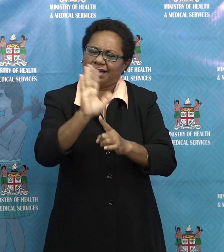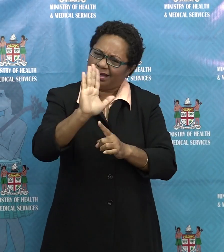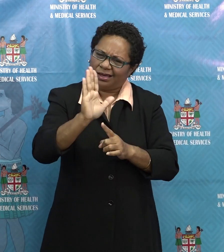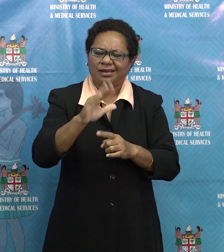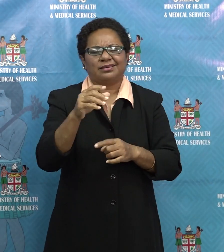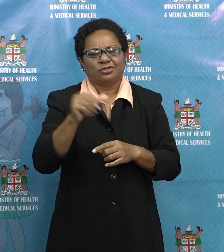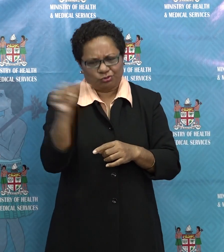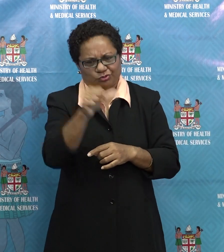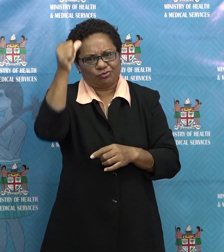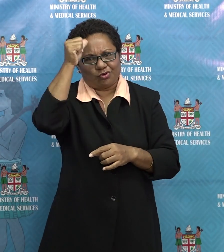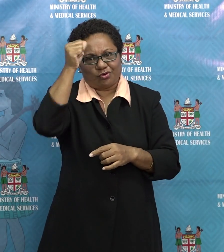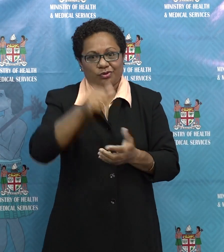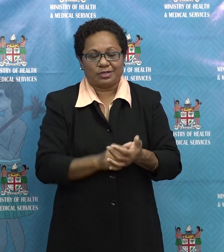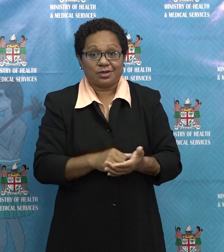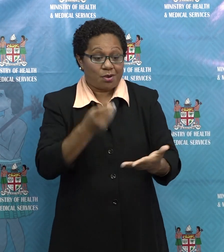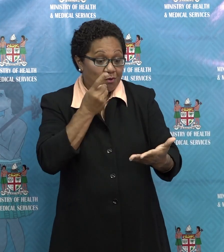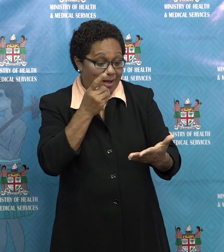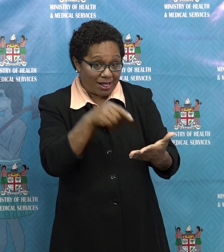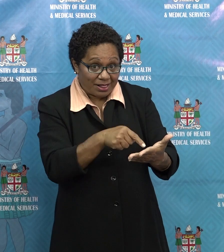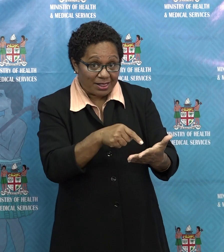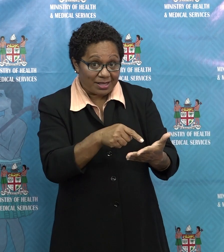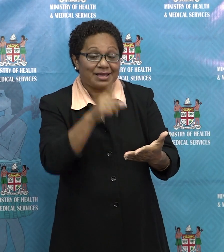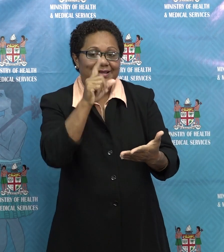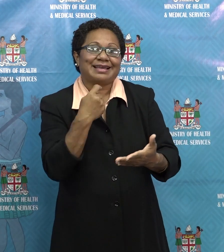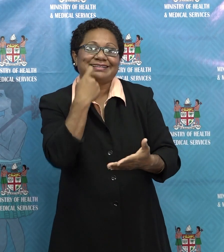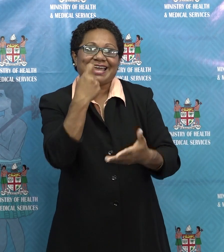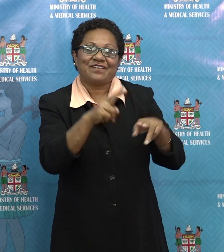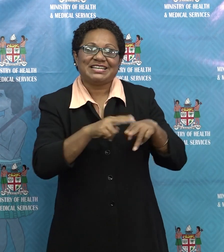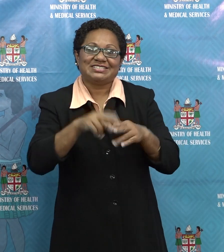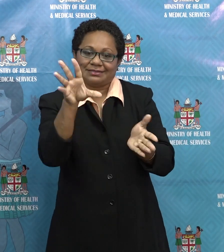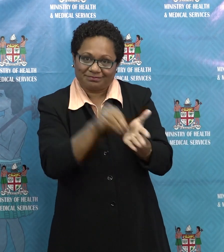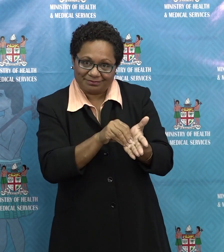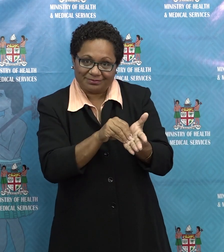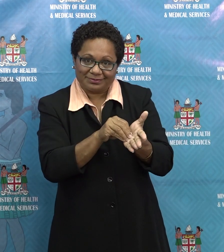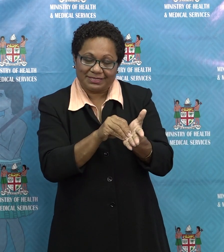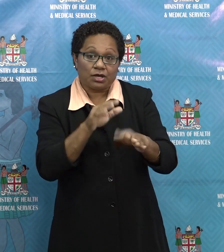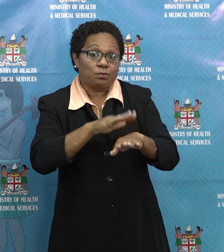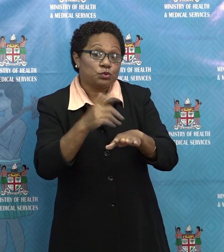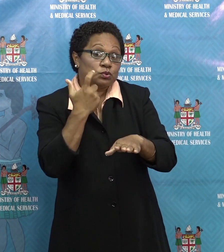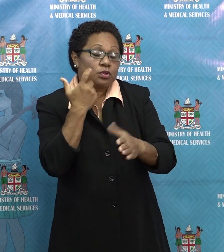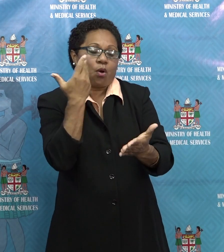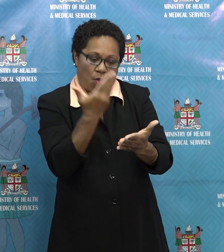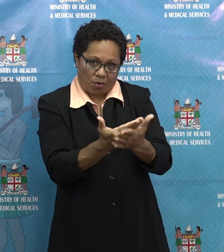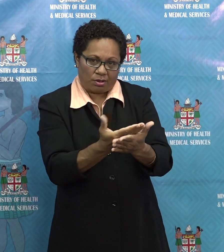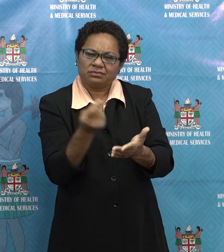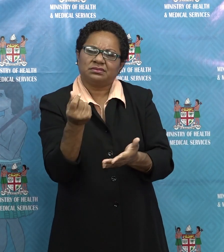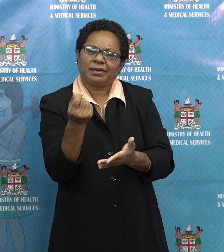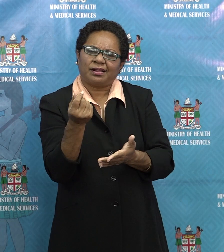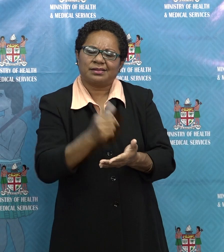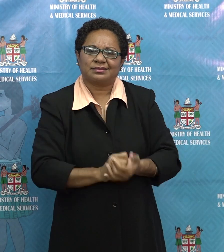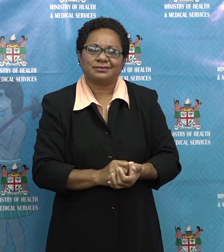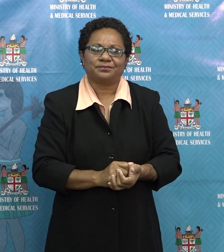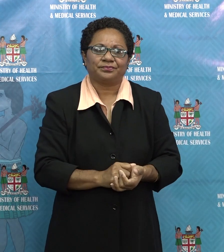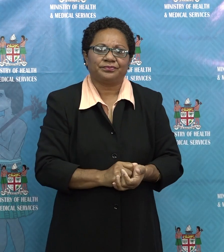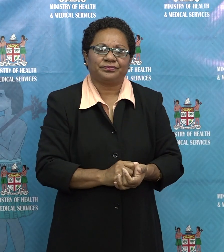If you can turn your phone on, you can install a Care Fiji and keep the Bluetooth turned on. It's very simple.